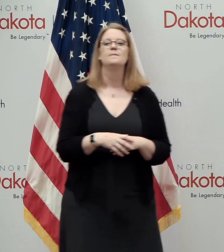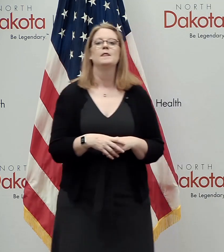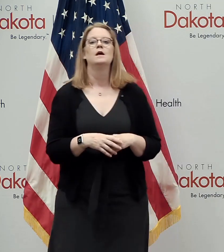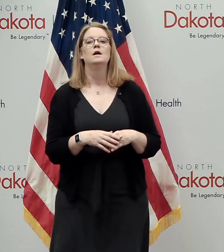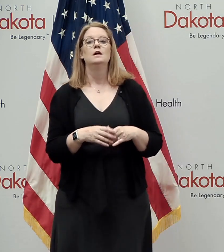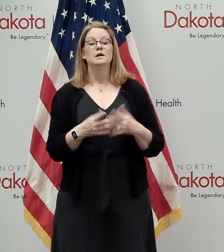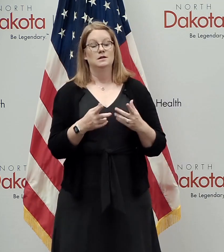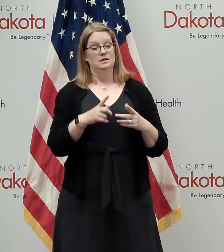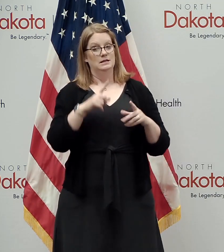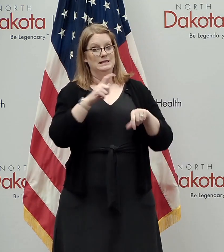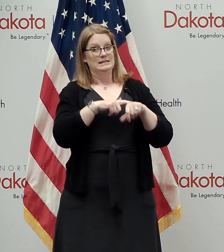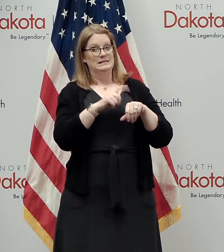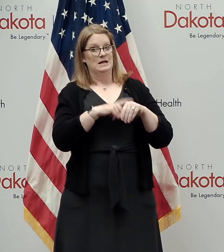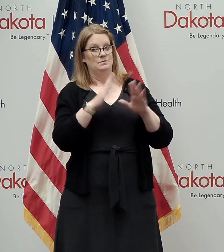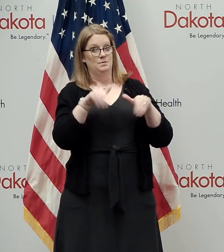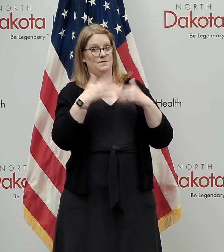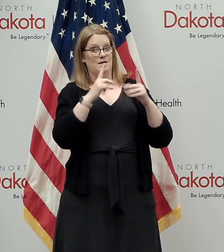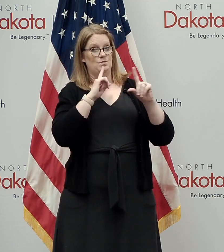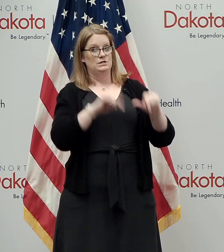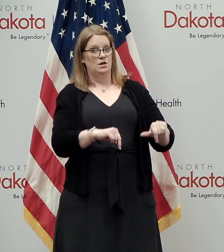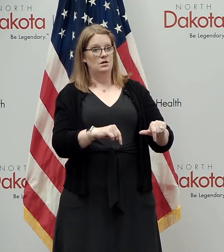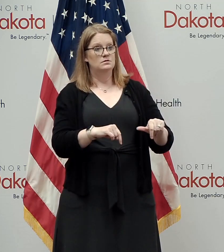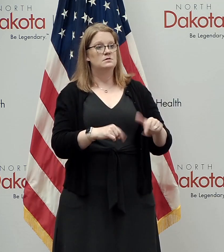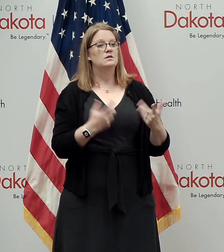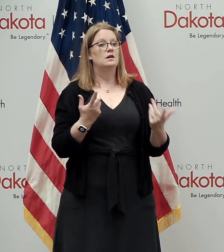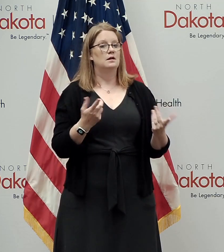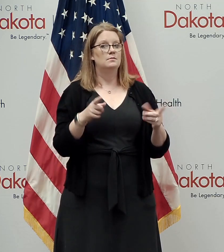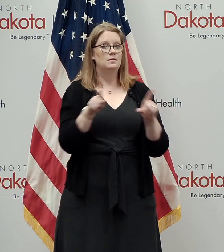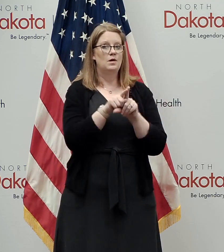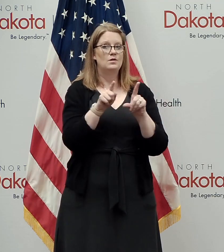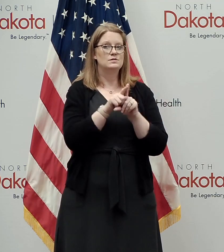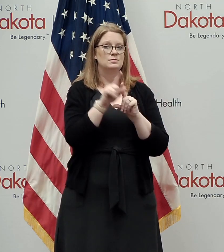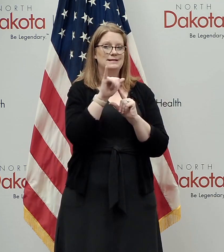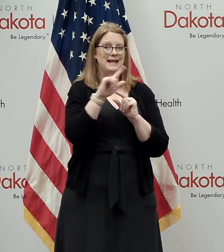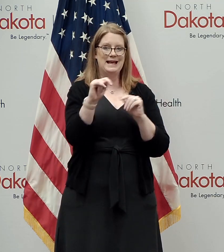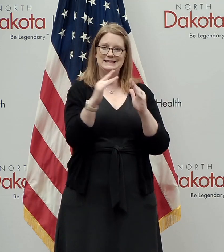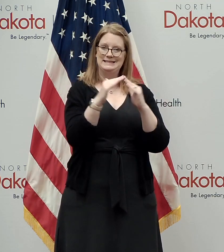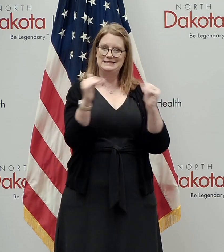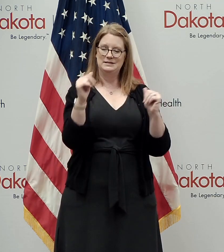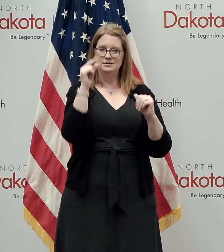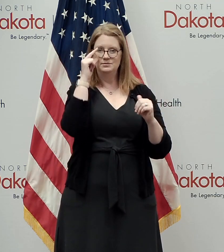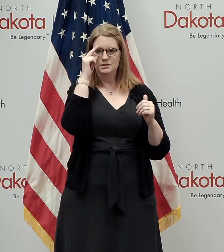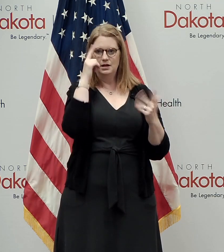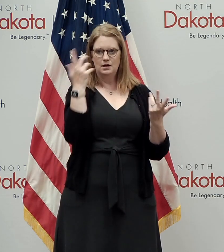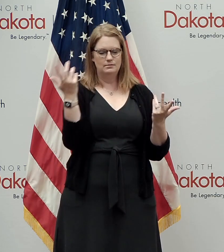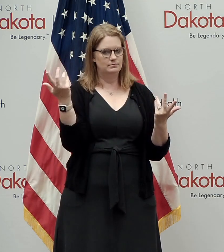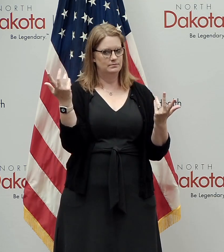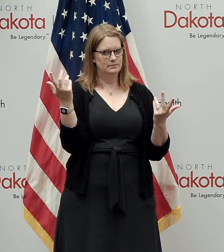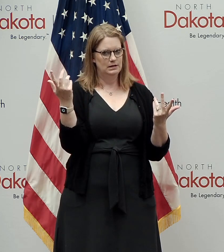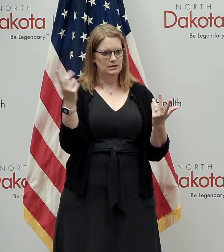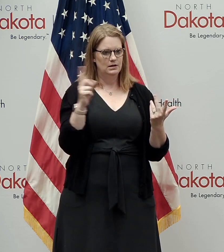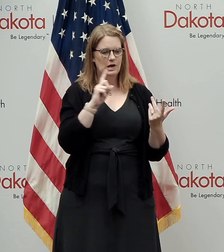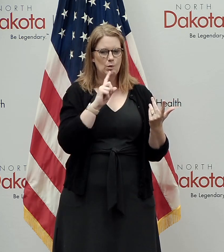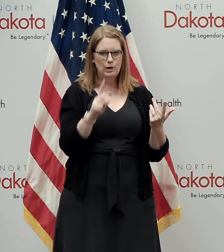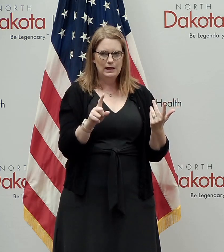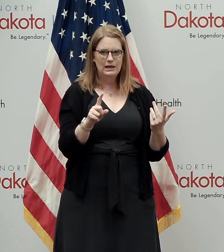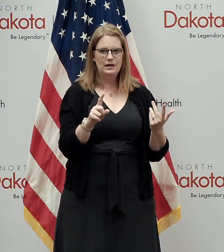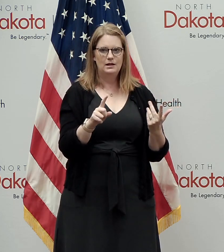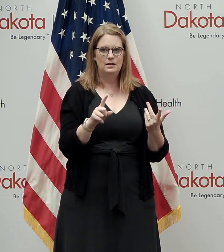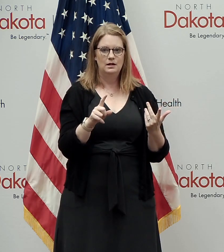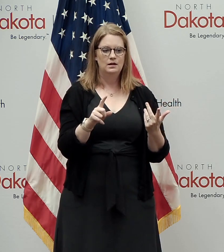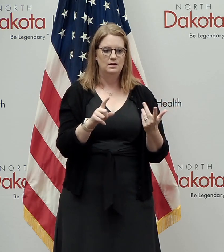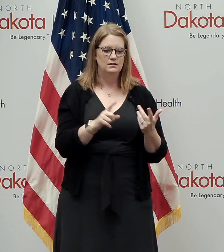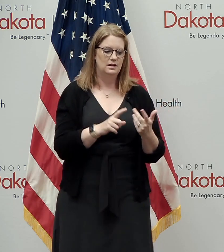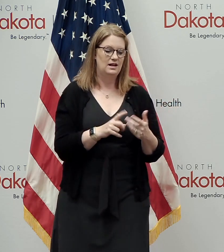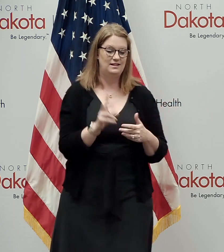not just the actual people that are doing the tests. It also has to do, again, with IT systems where there's so much manual re-entering